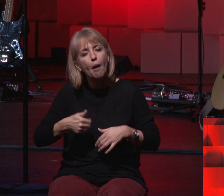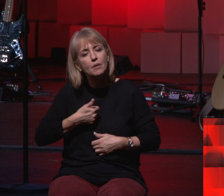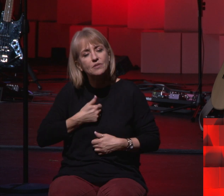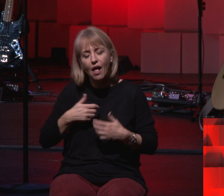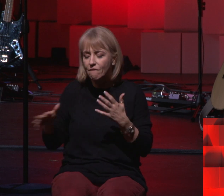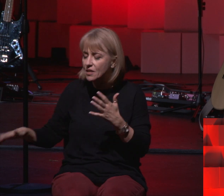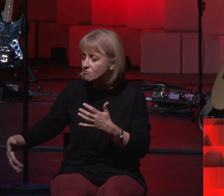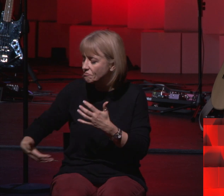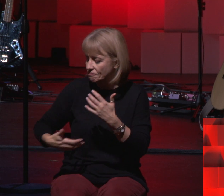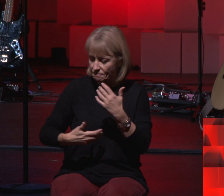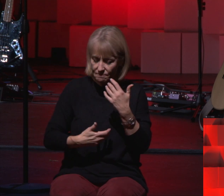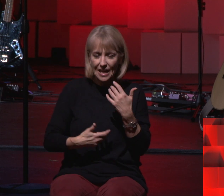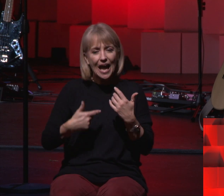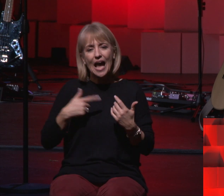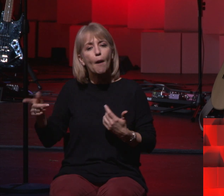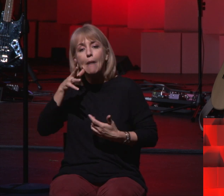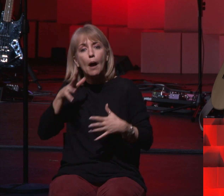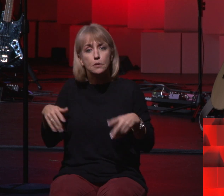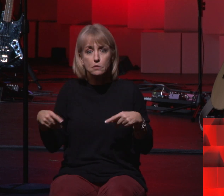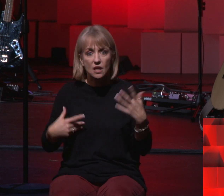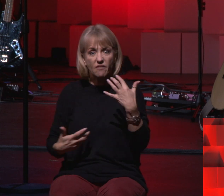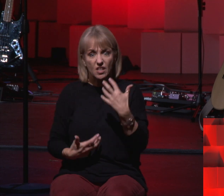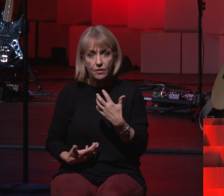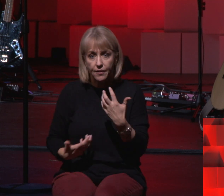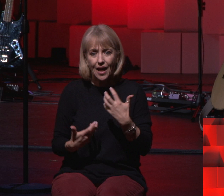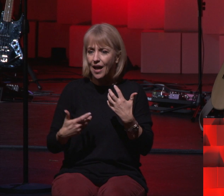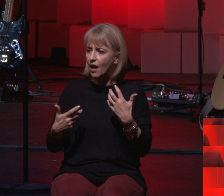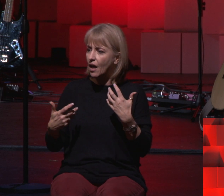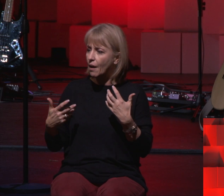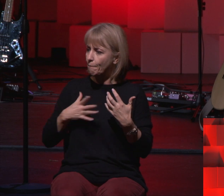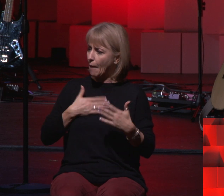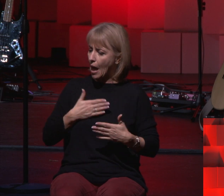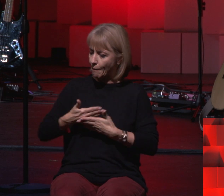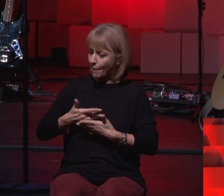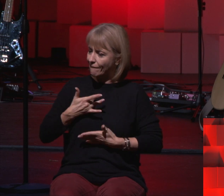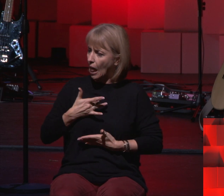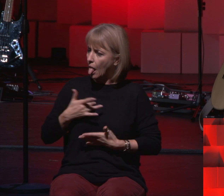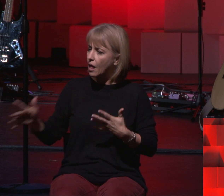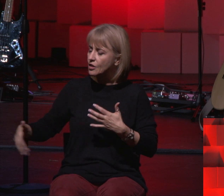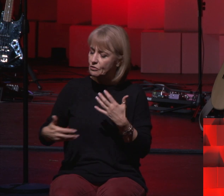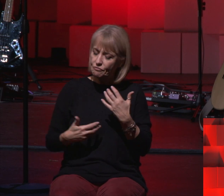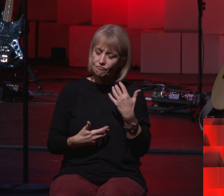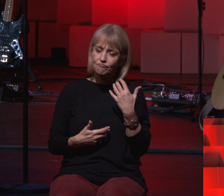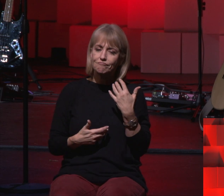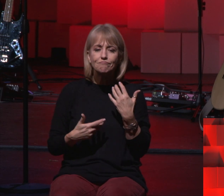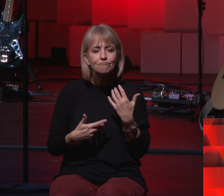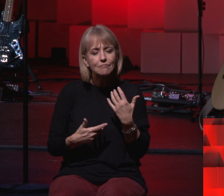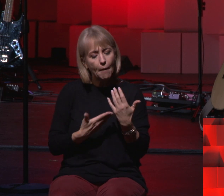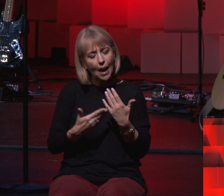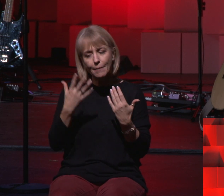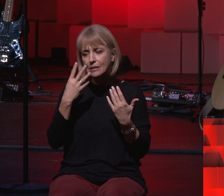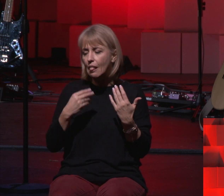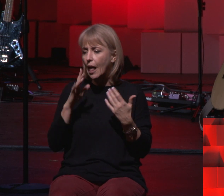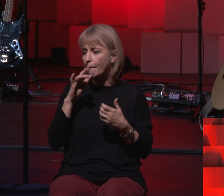just calmed that baby down, and everything was good, and went to sleep, and it was just one of those nice, sweet moments. As they're getting off a plane, a man came up